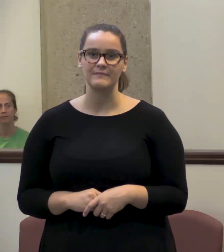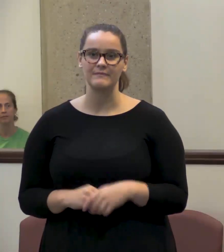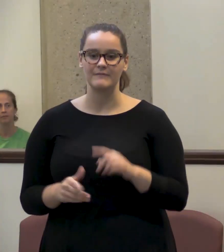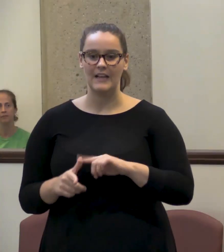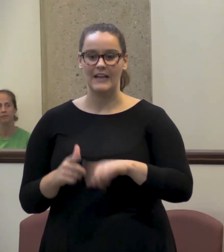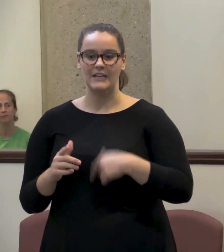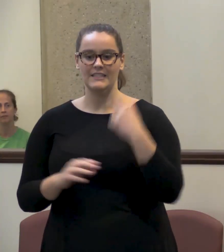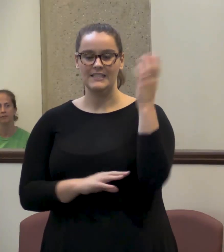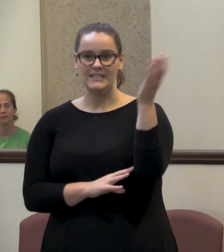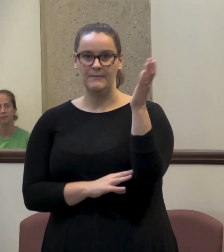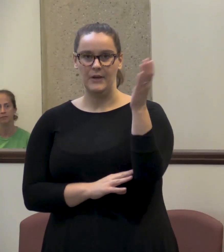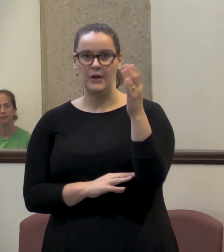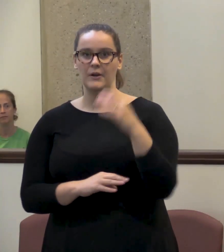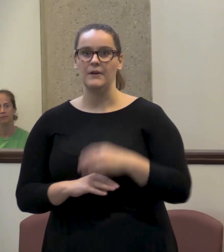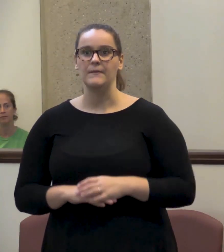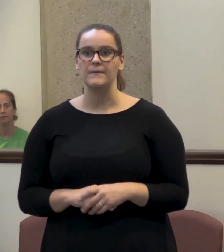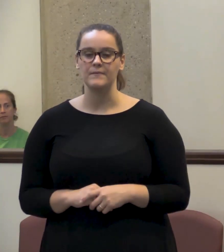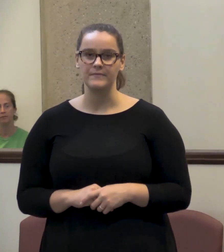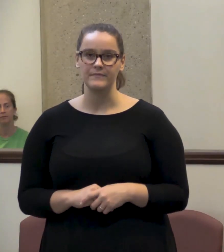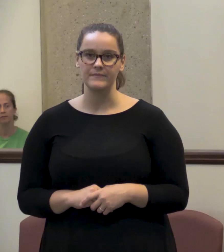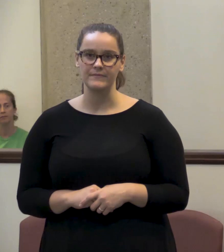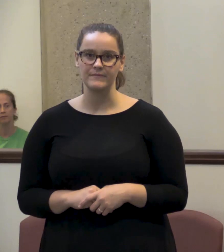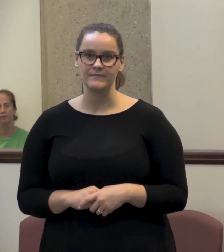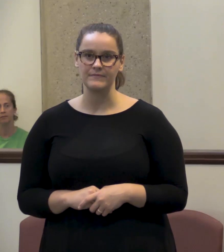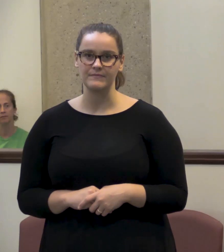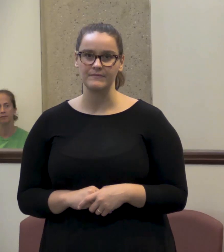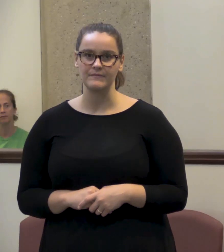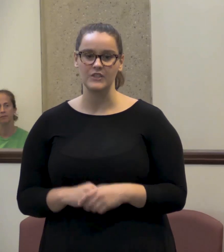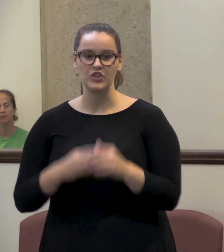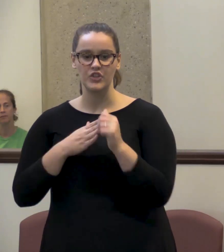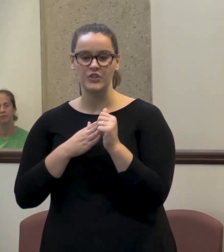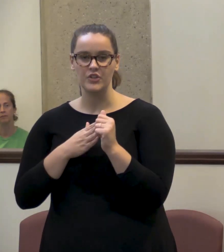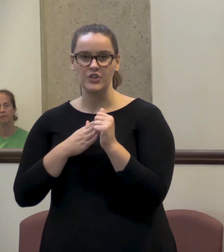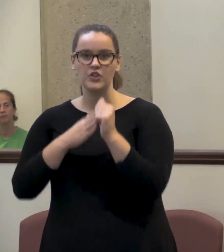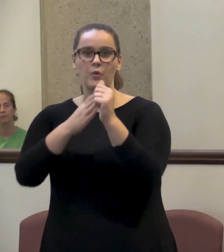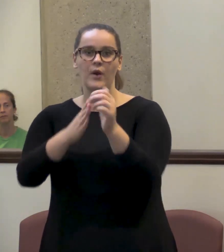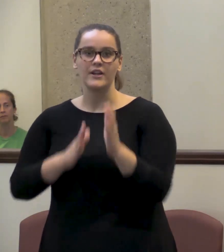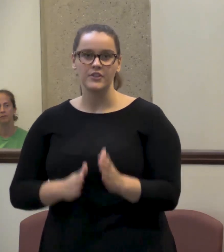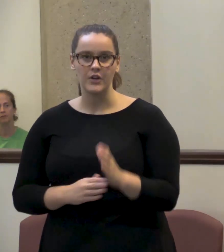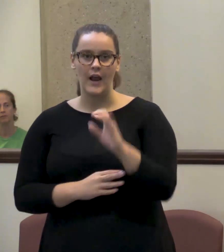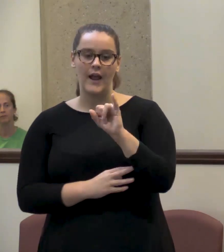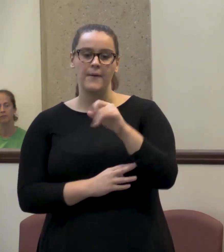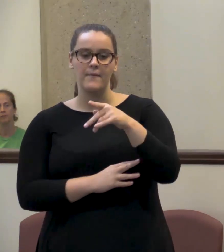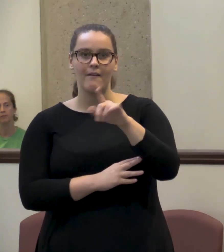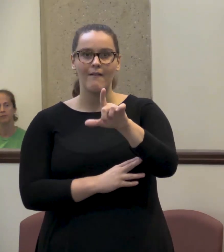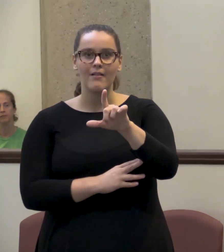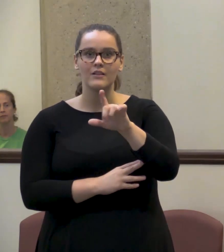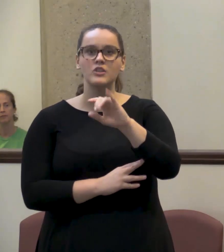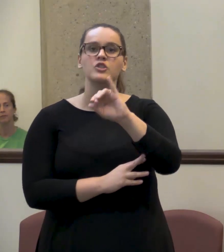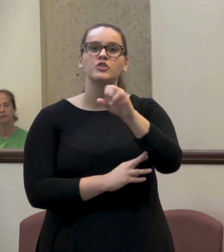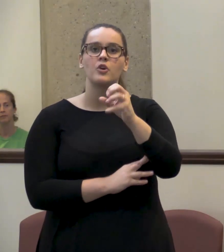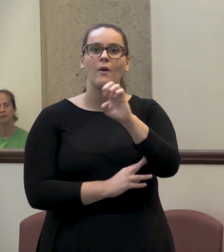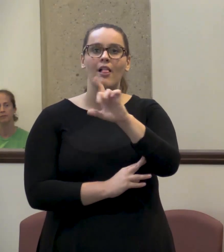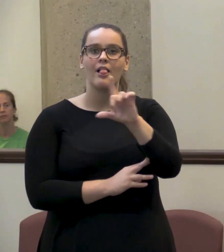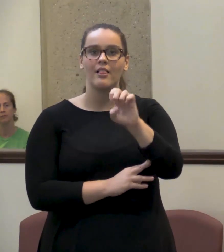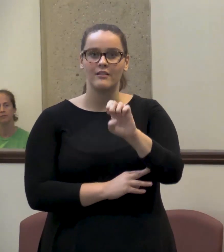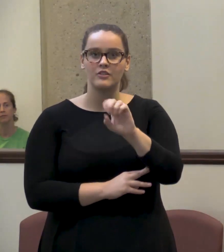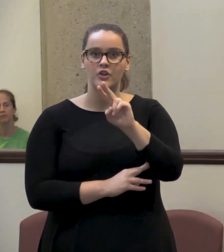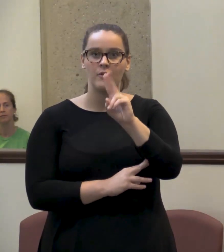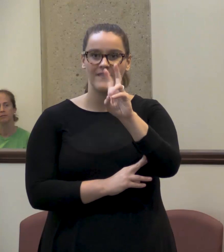Our next speakers will be the executive director of IPL, Joelle Novey, and Reverend